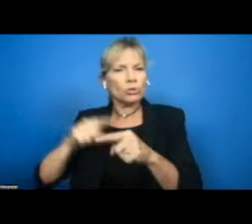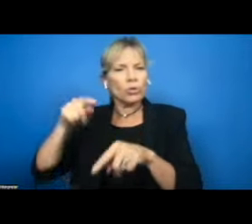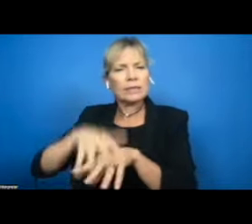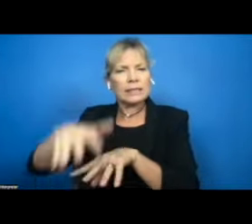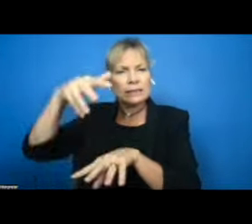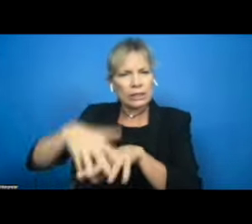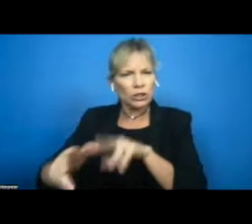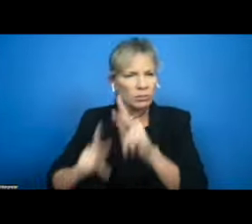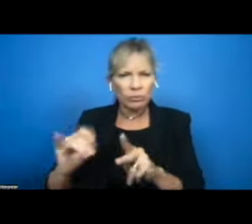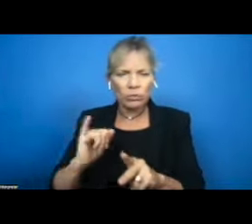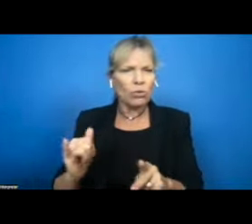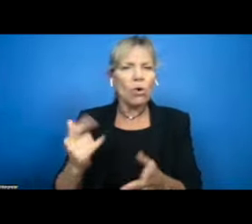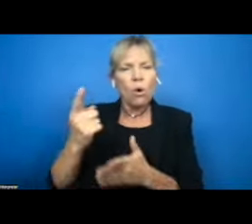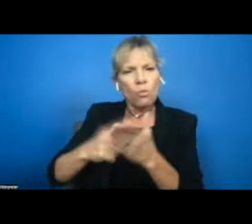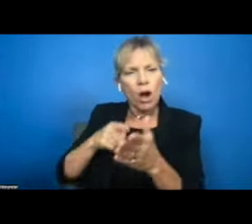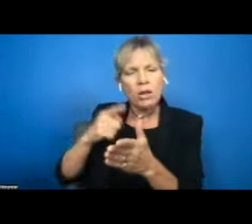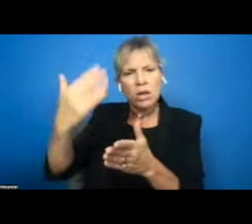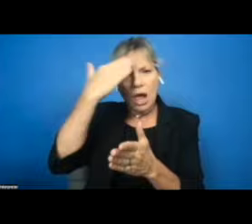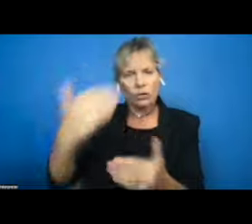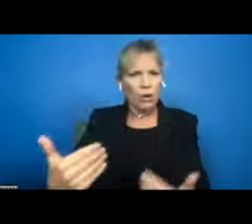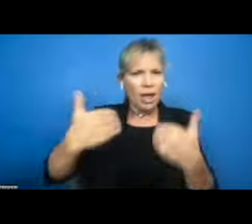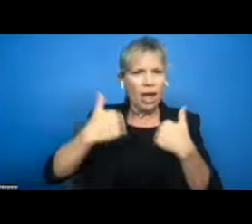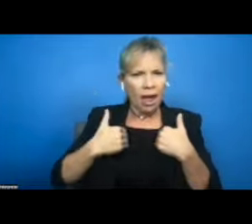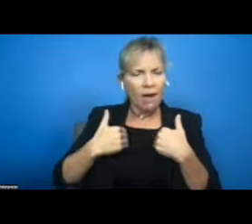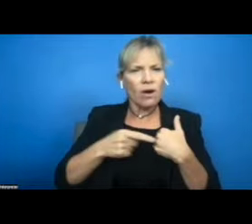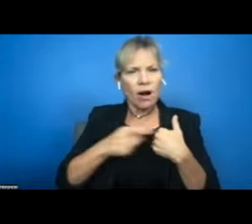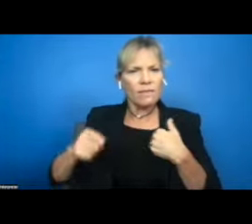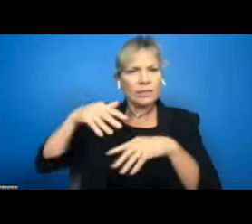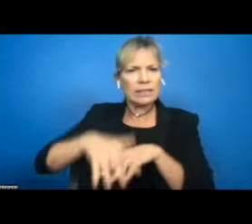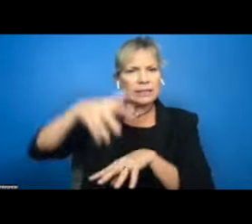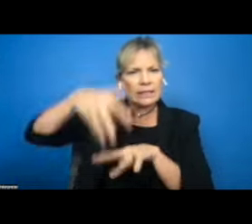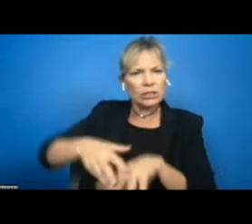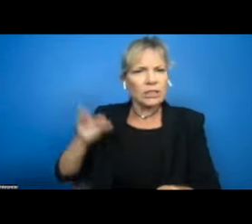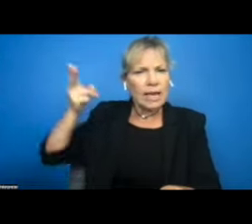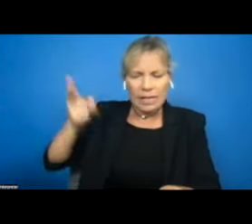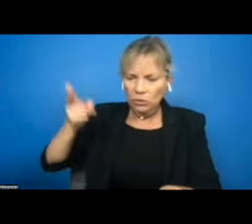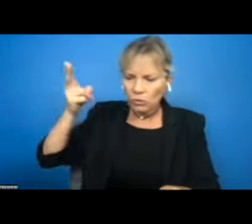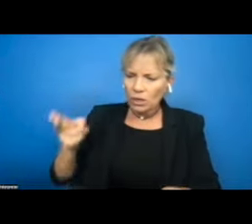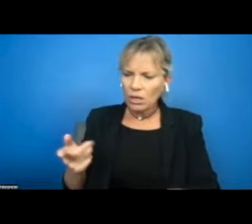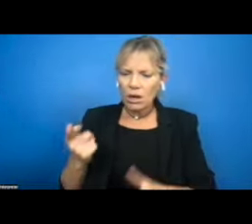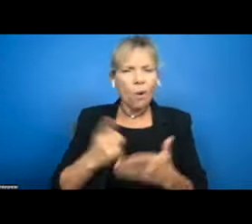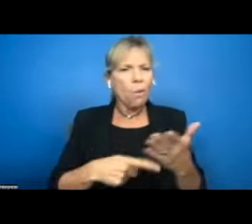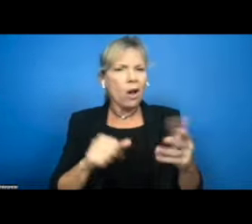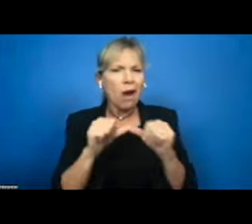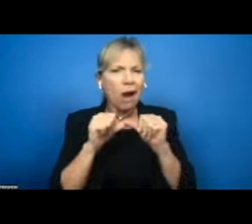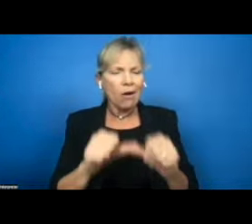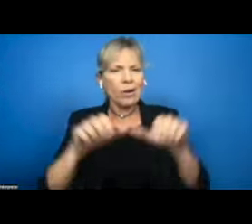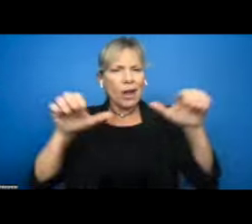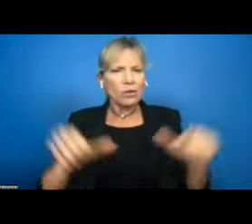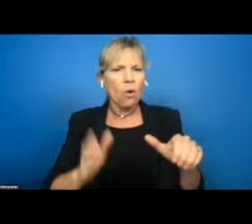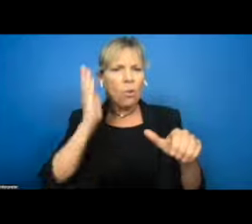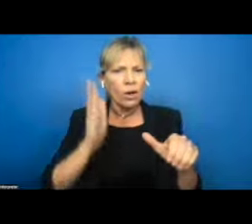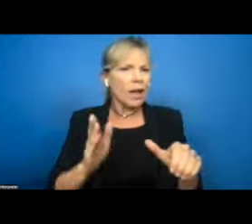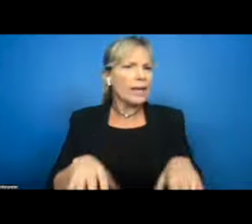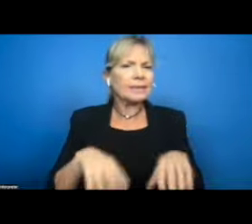peoples. What knowledge do I have of the Indigenous histories? What ongoing actions am I going to